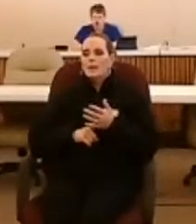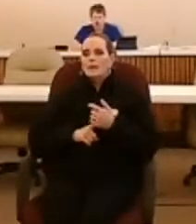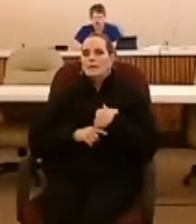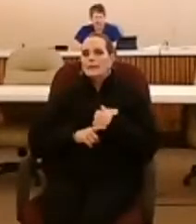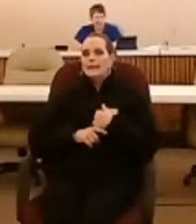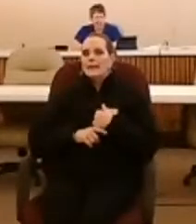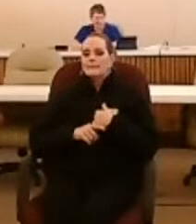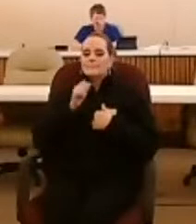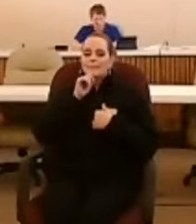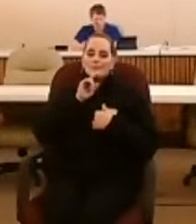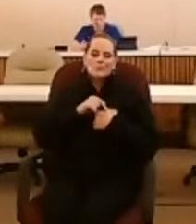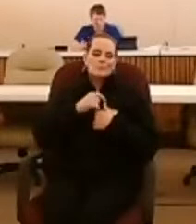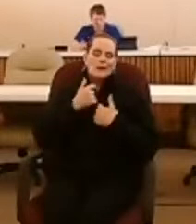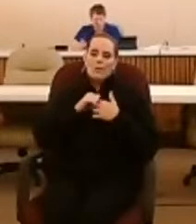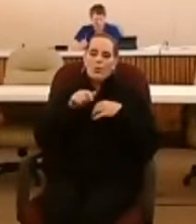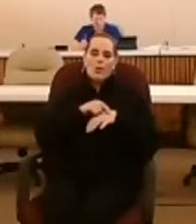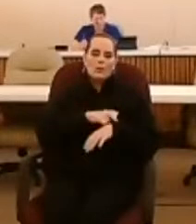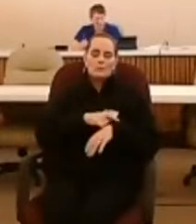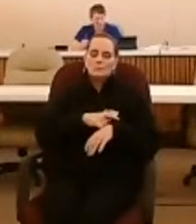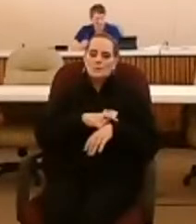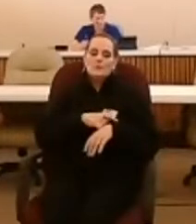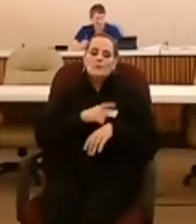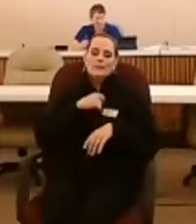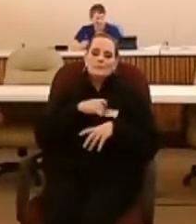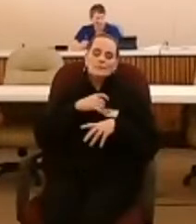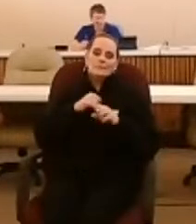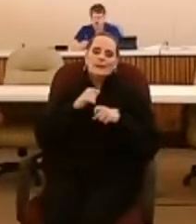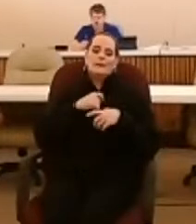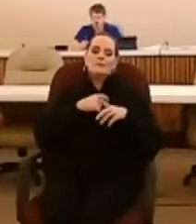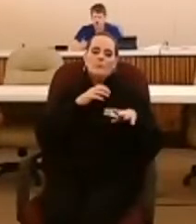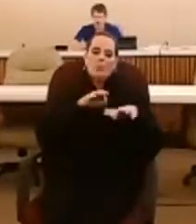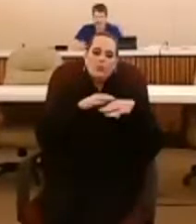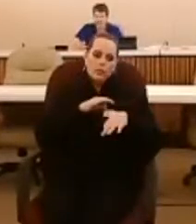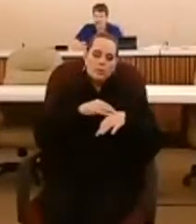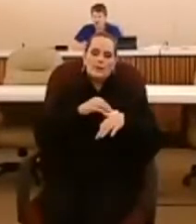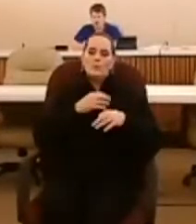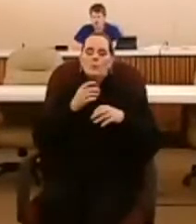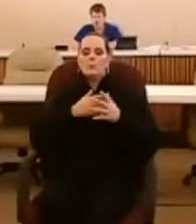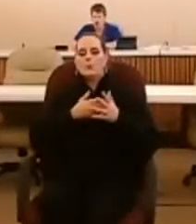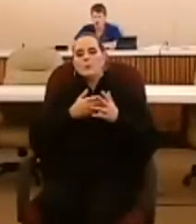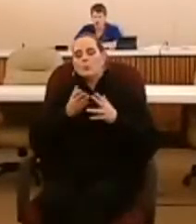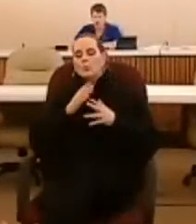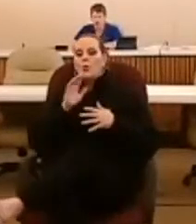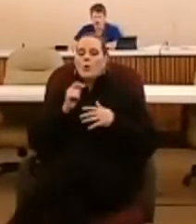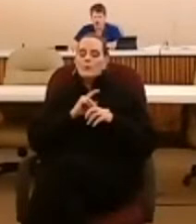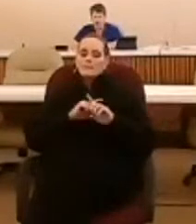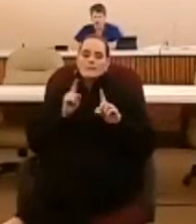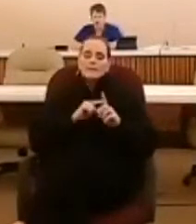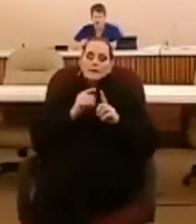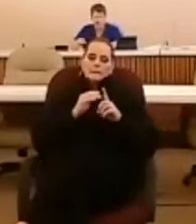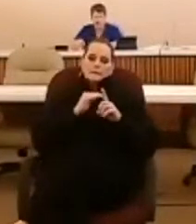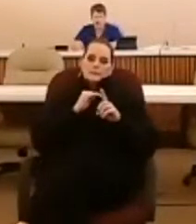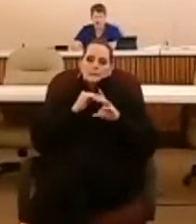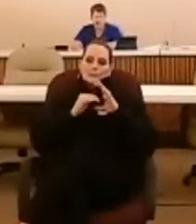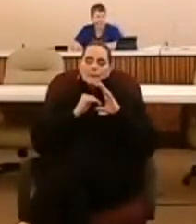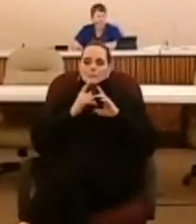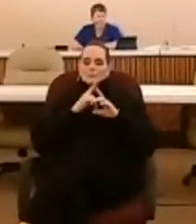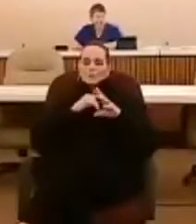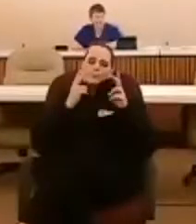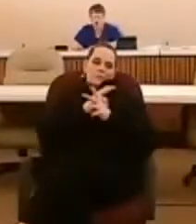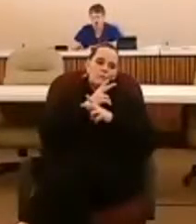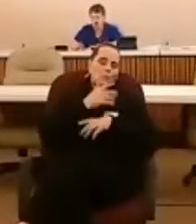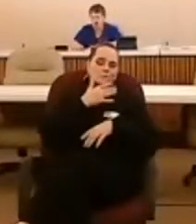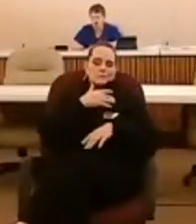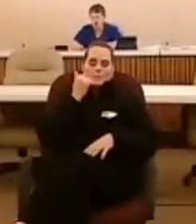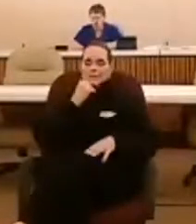I don't know how long it's going to take us to get through each of these and go through all the different emails to figure out what's the best route for each of the different